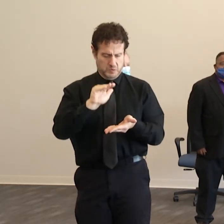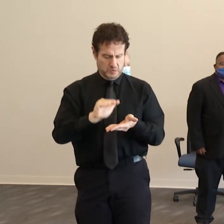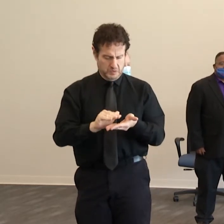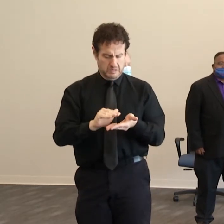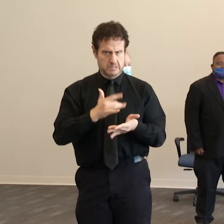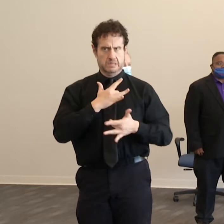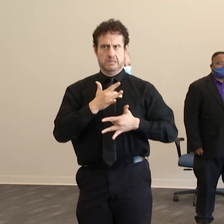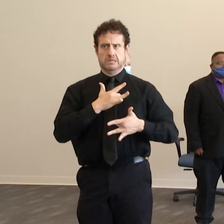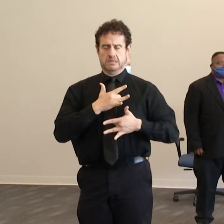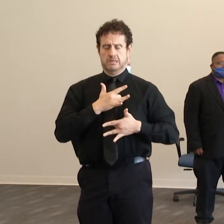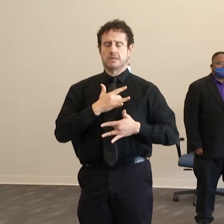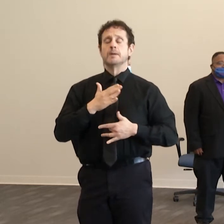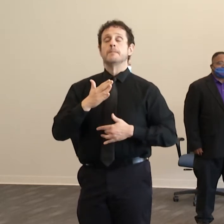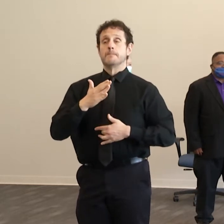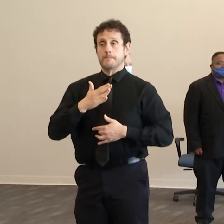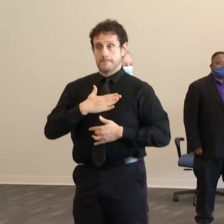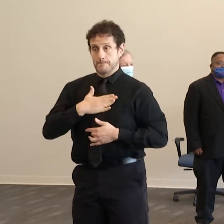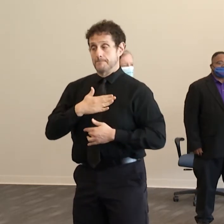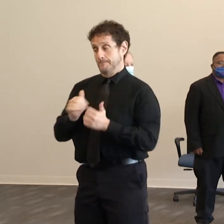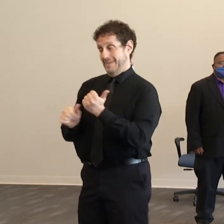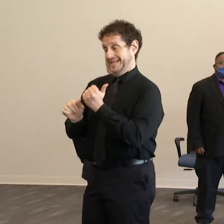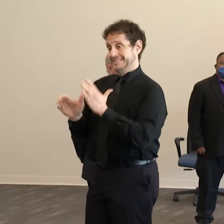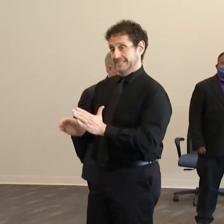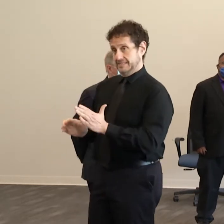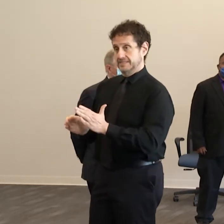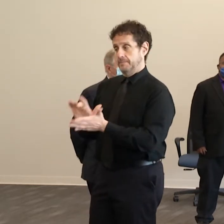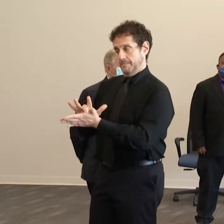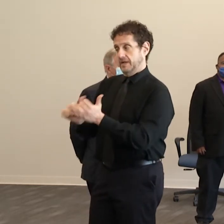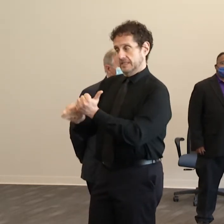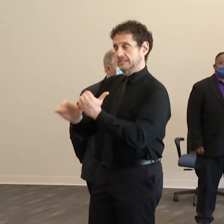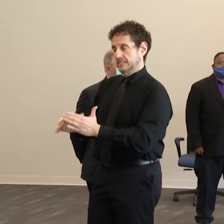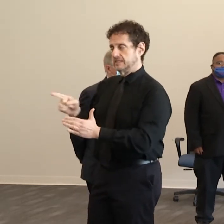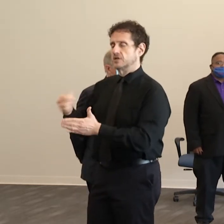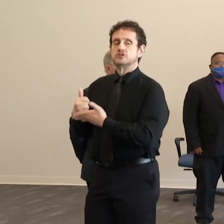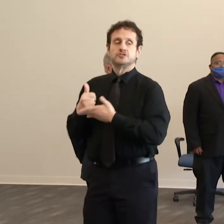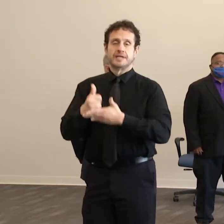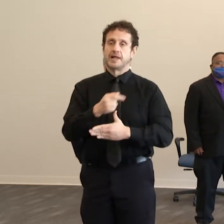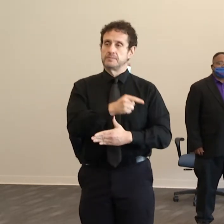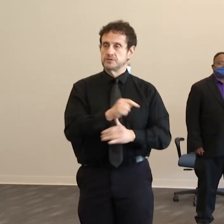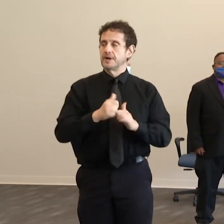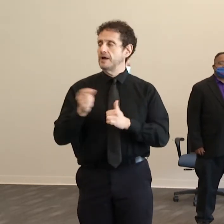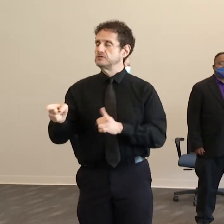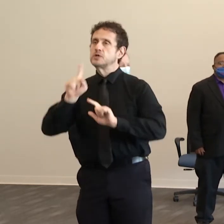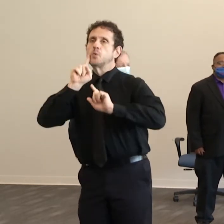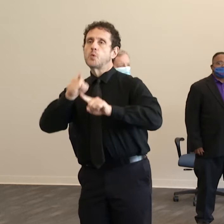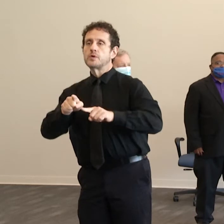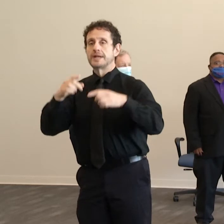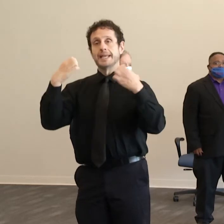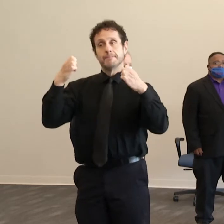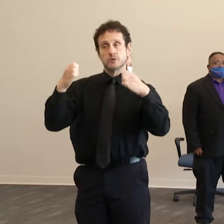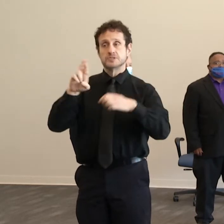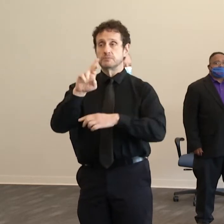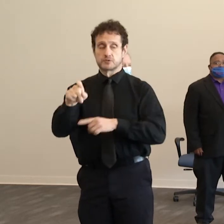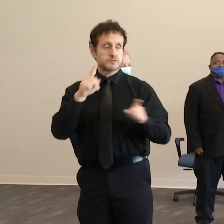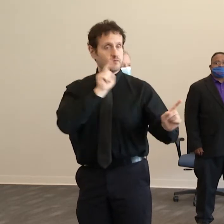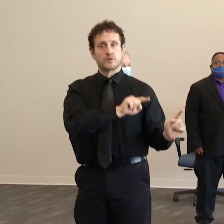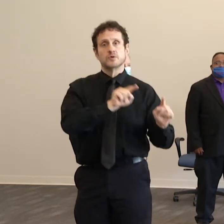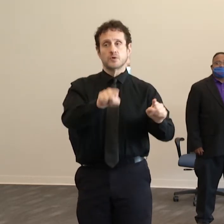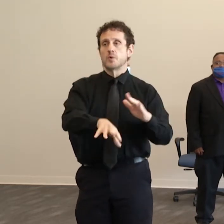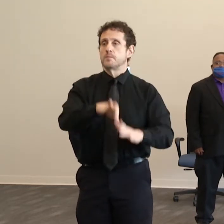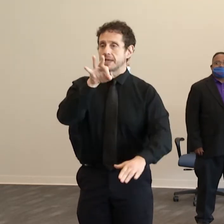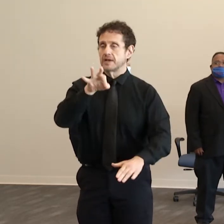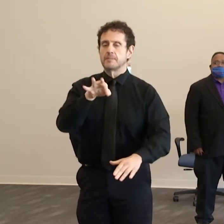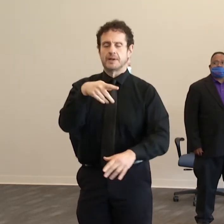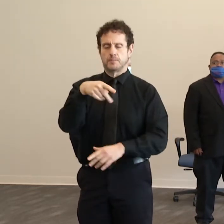My physician's assistant had to assist Ms. Moore by putting in an emergency prescription for her to go and pick up at